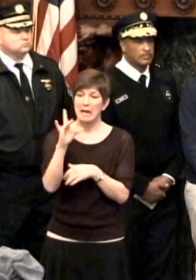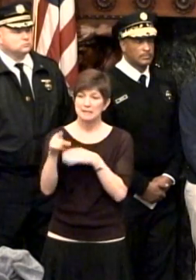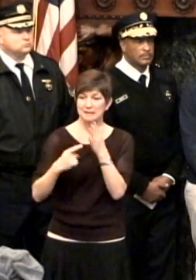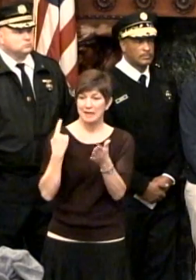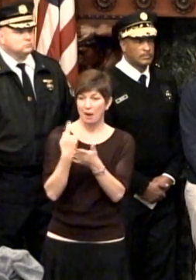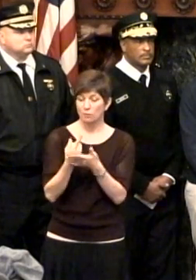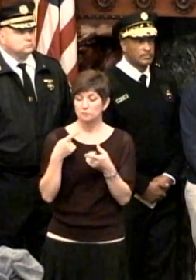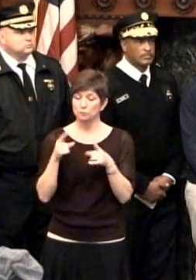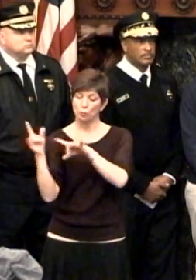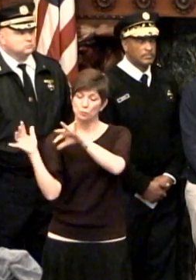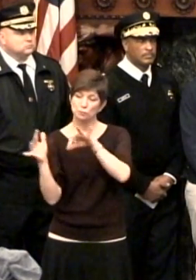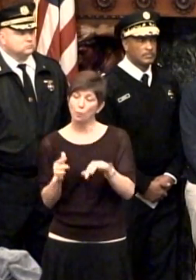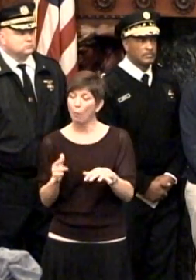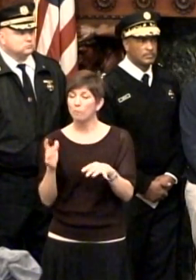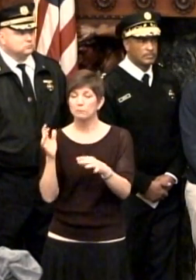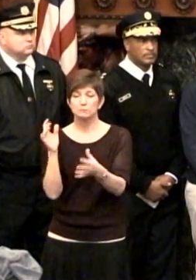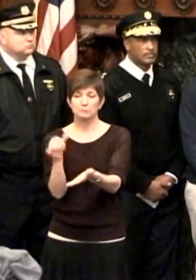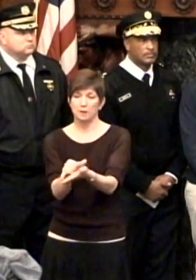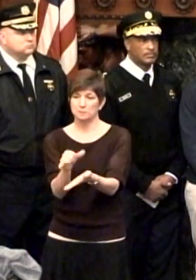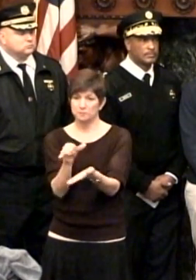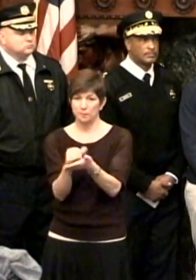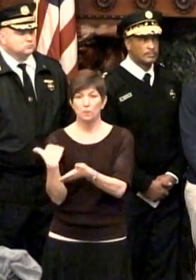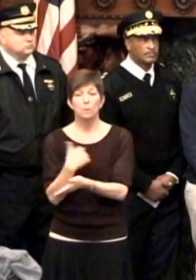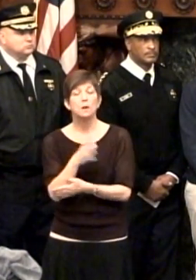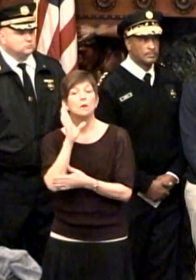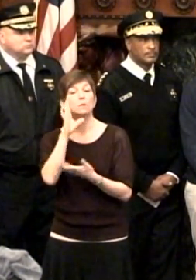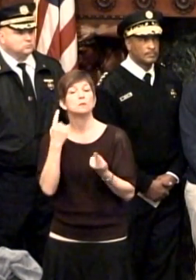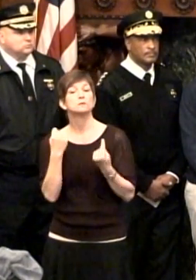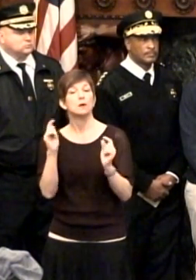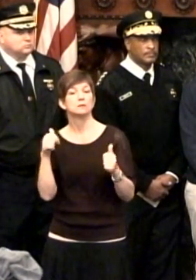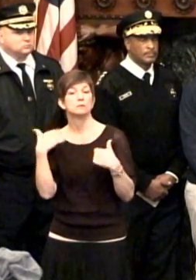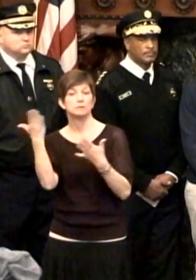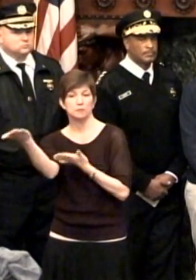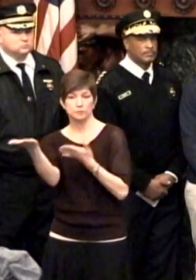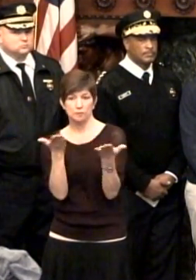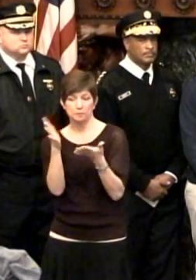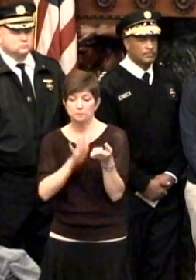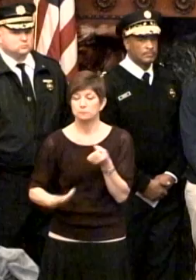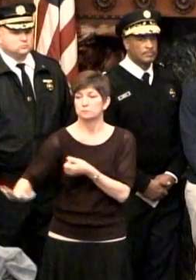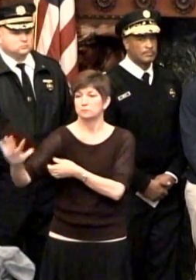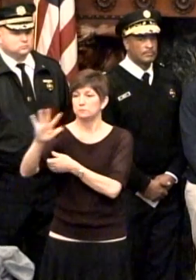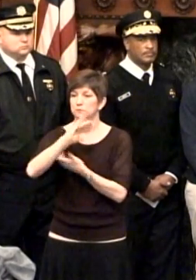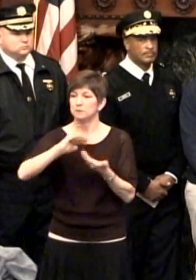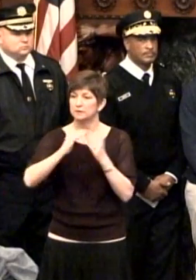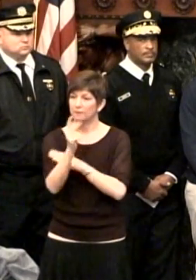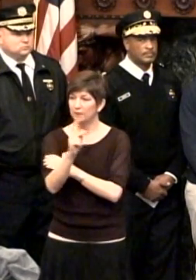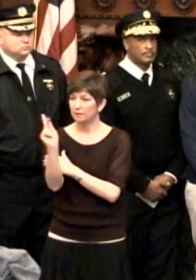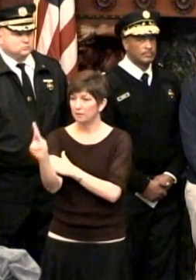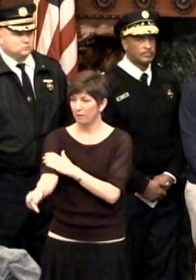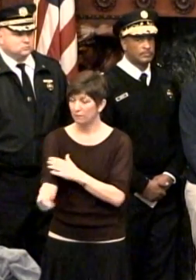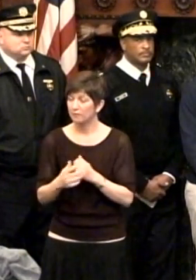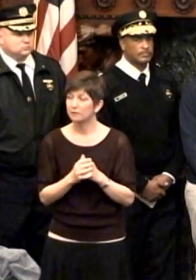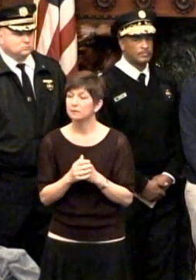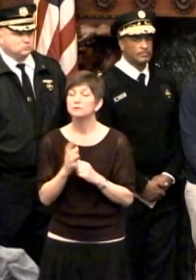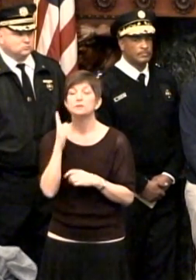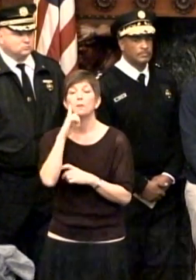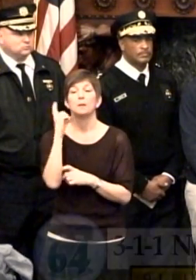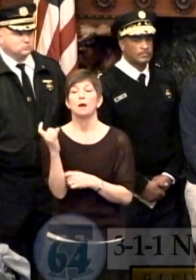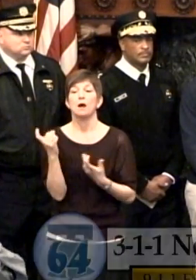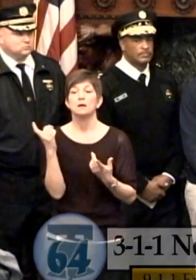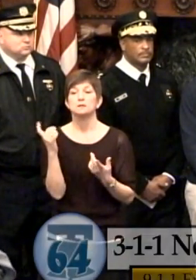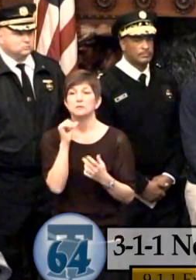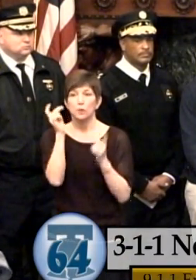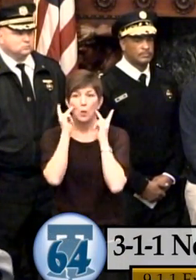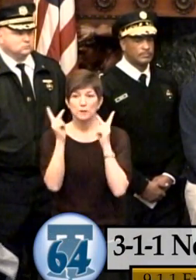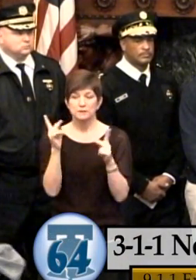hours of storm. That is impossible. But we are trying to provide service all across the city of Philadelphia. And so just because you